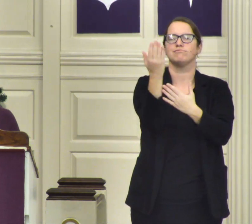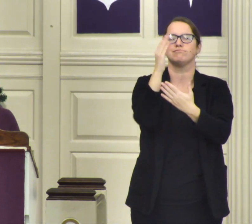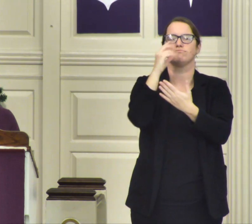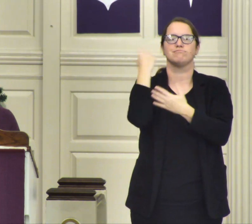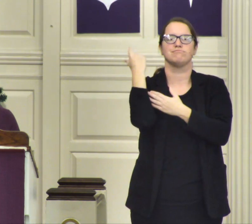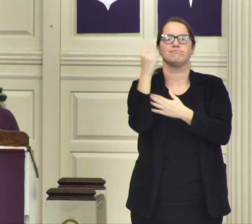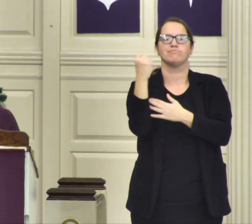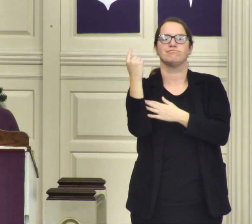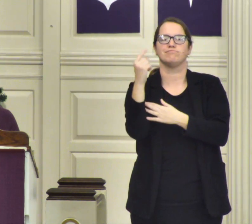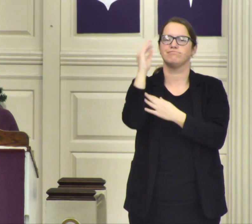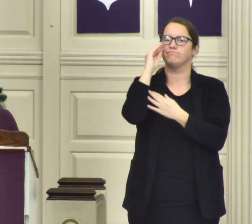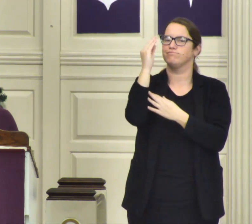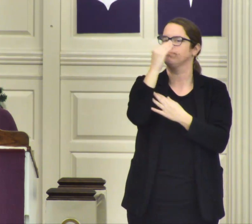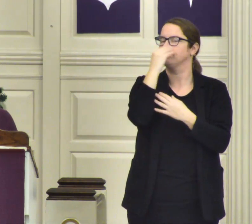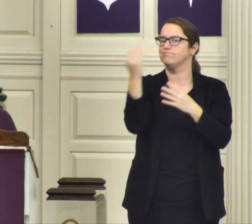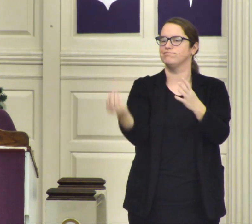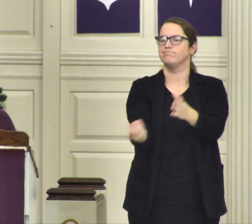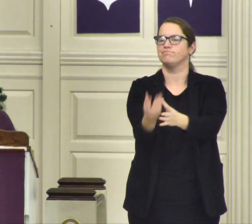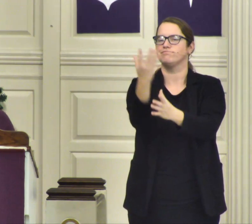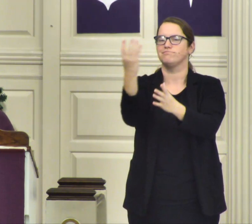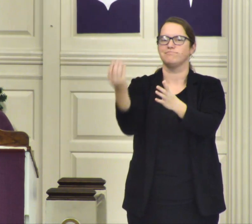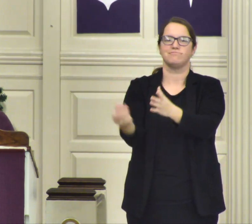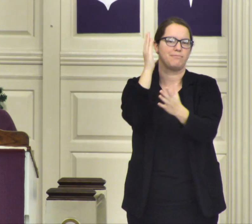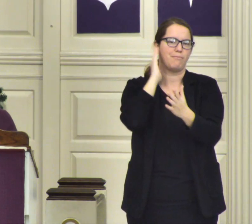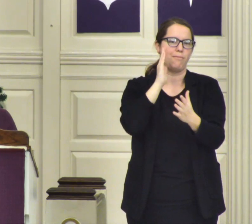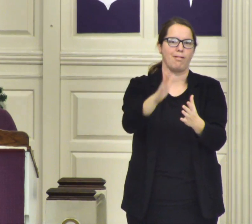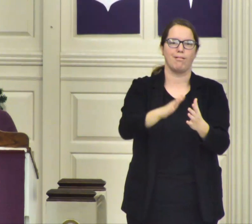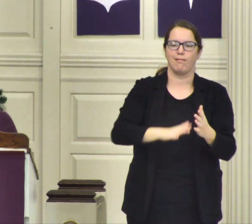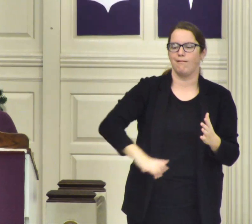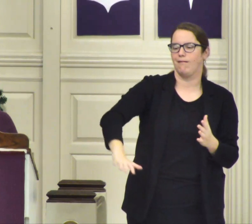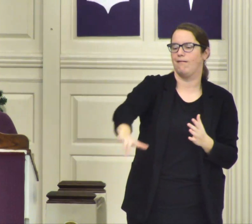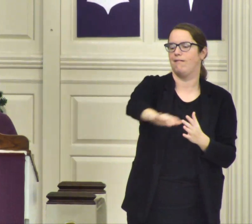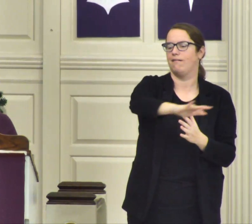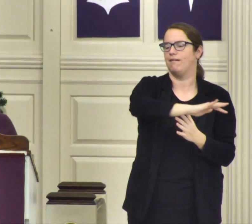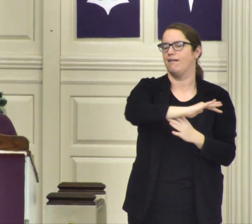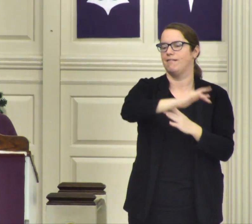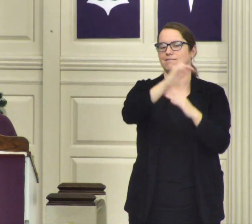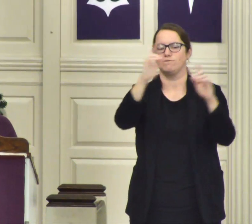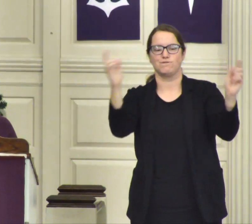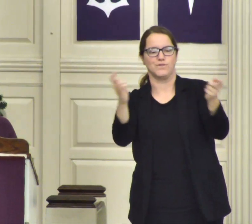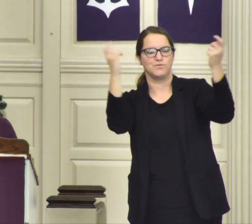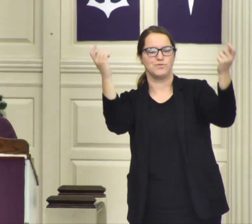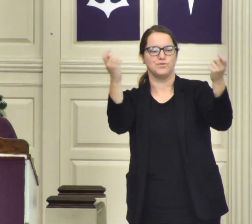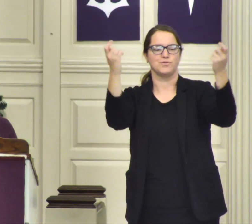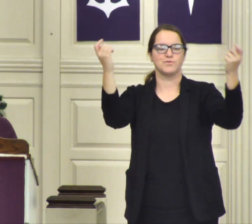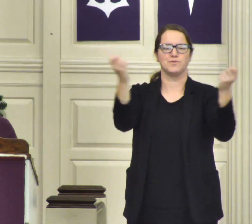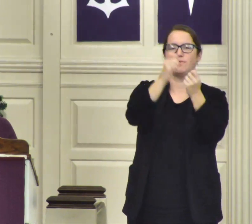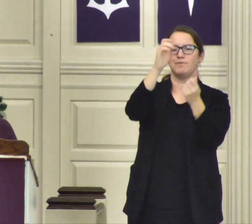They will bloom with abundant flowers and rejoice with joyful song.